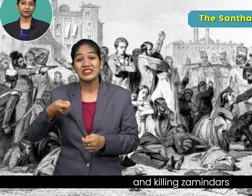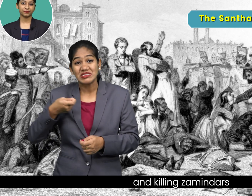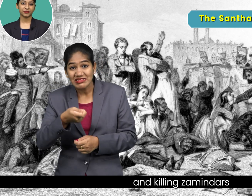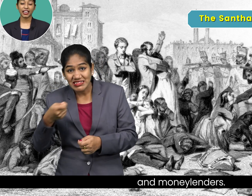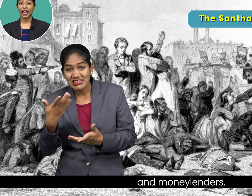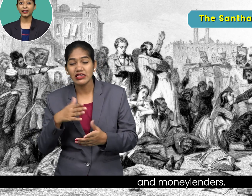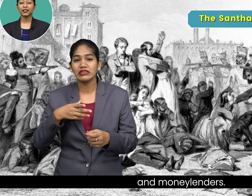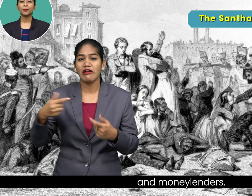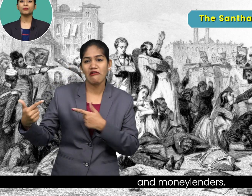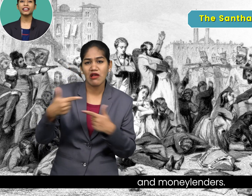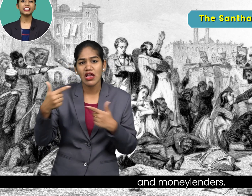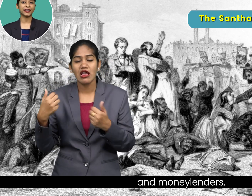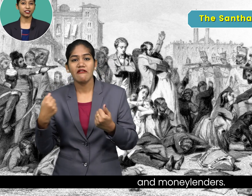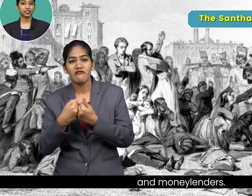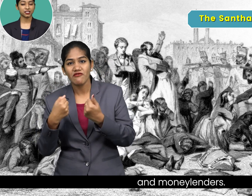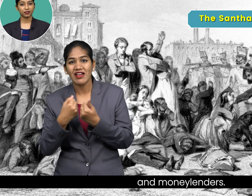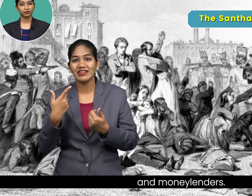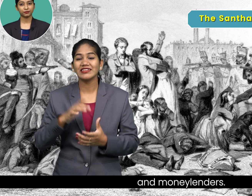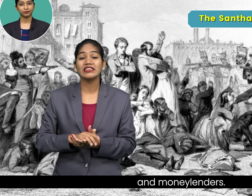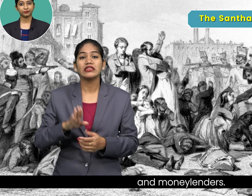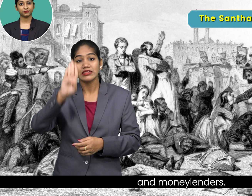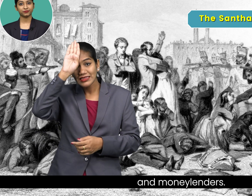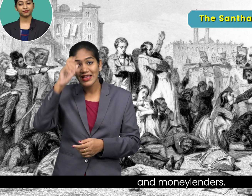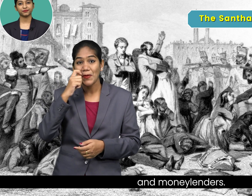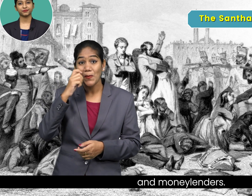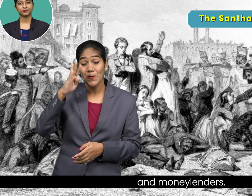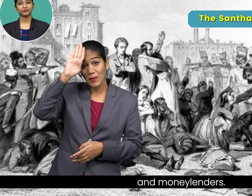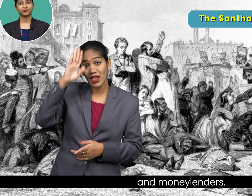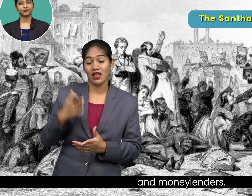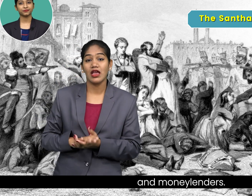zamindars and moneylenders.